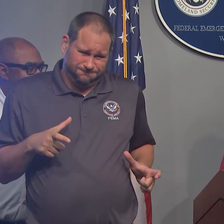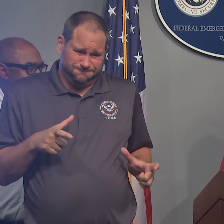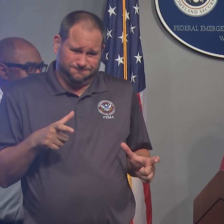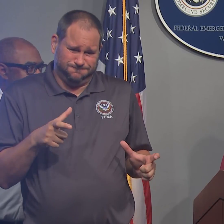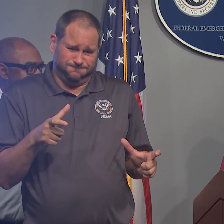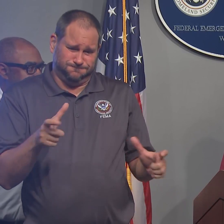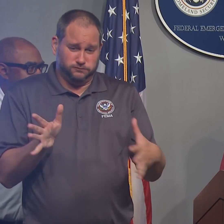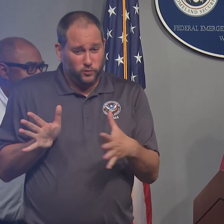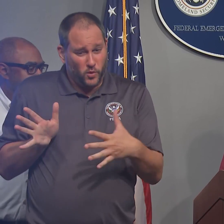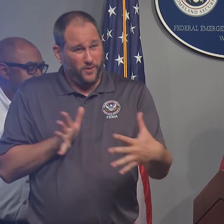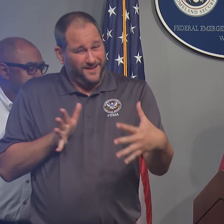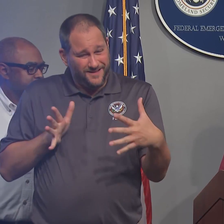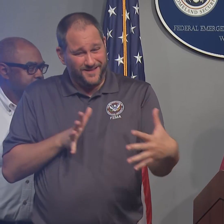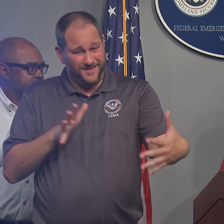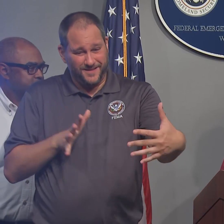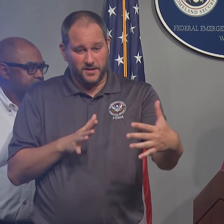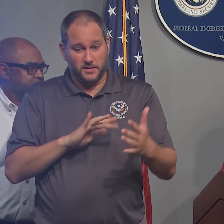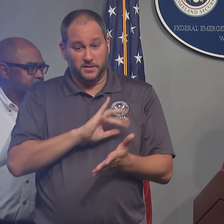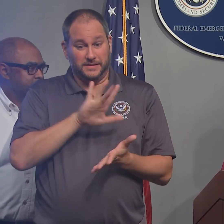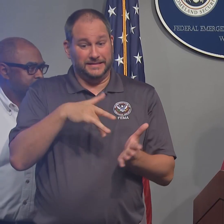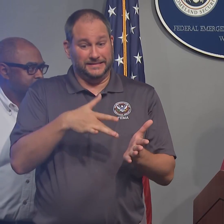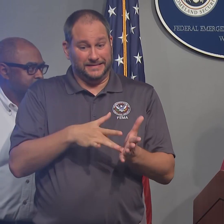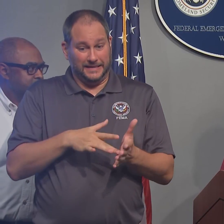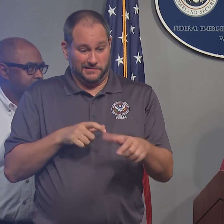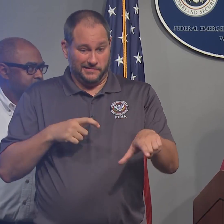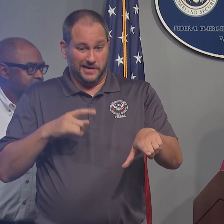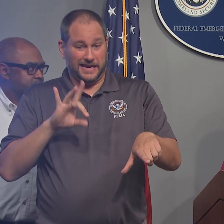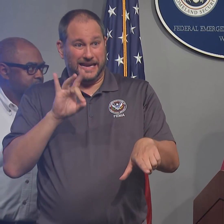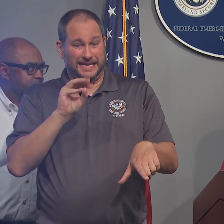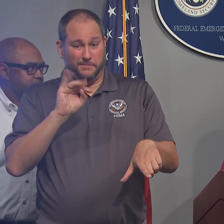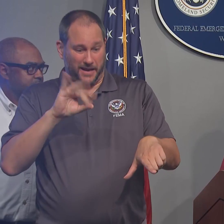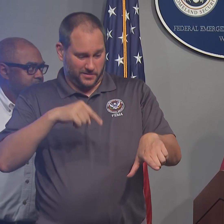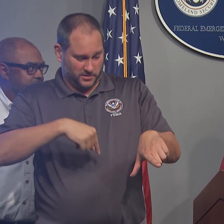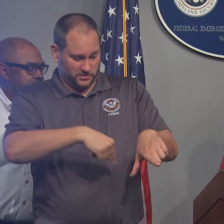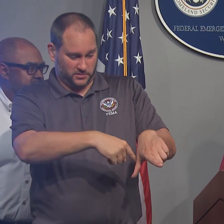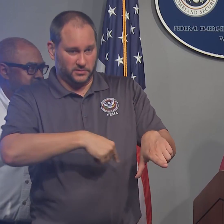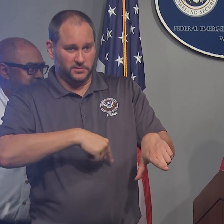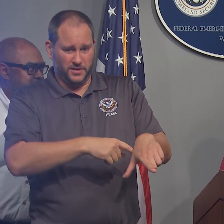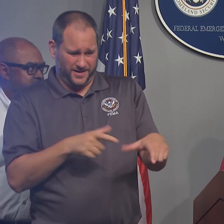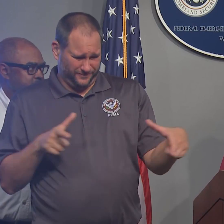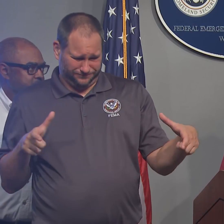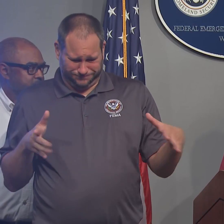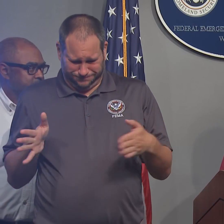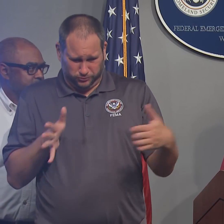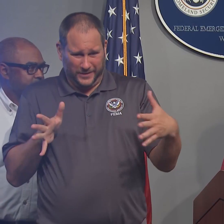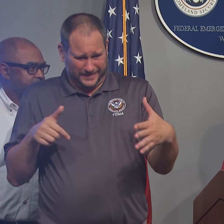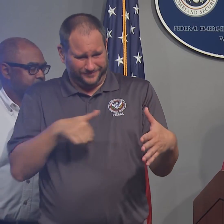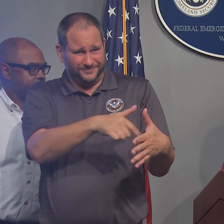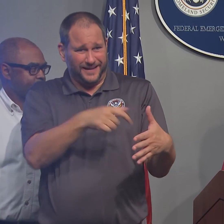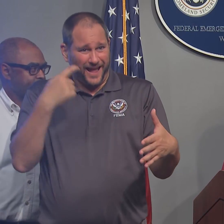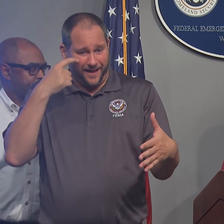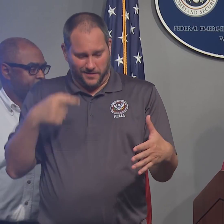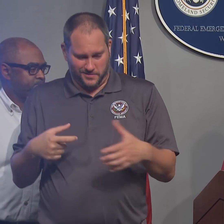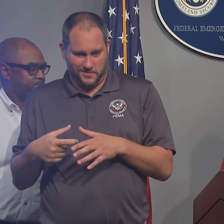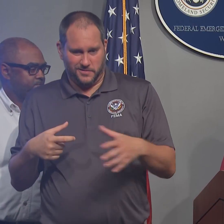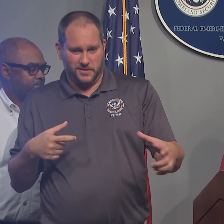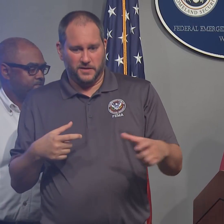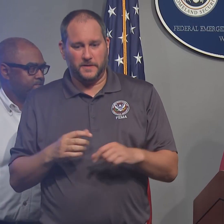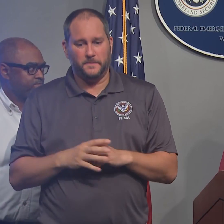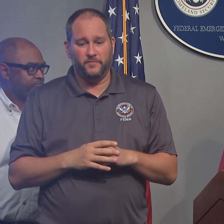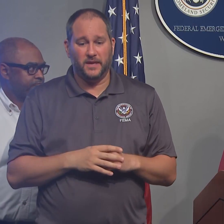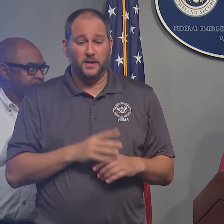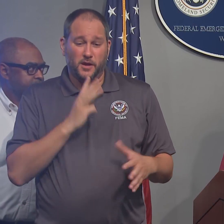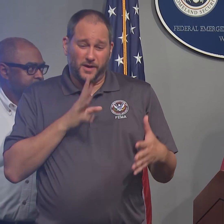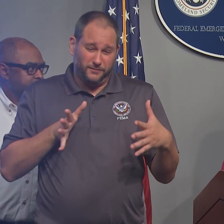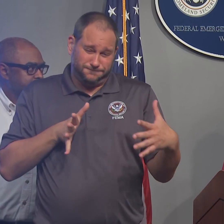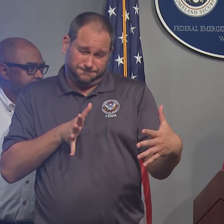miles from the center, and tropical storm force winds extend nearly 200 miles out from the center. Florence is forecast